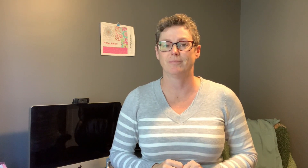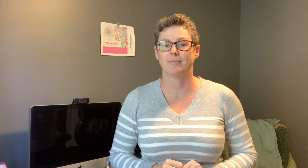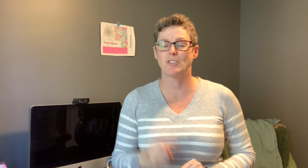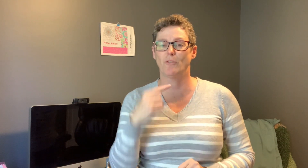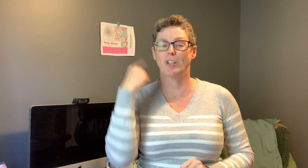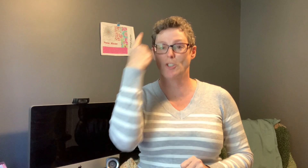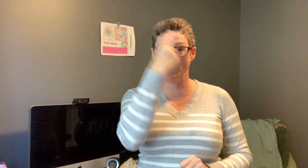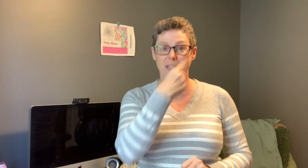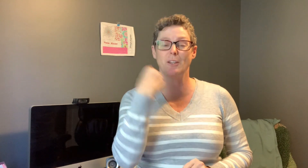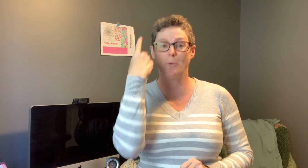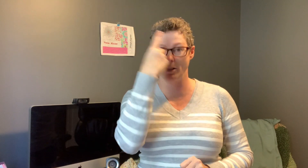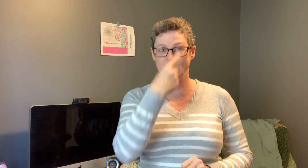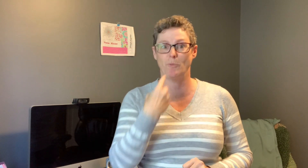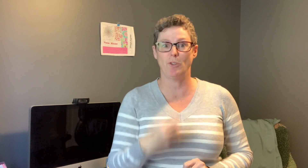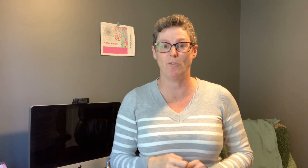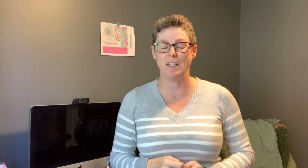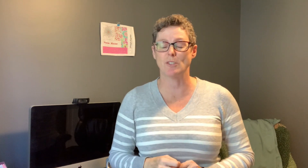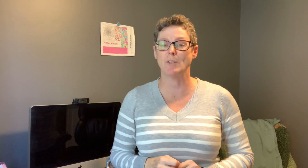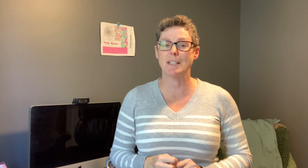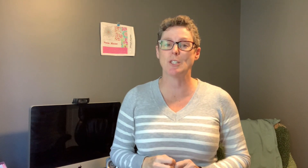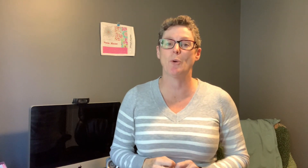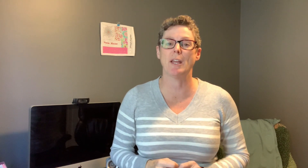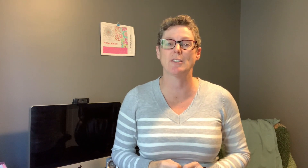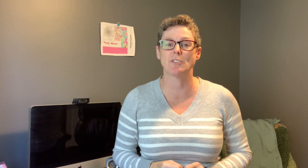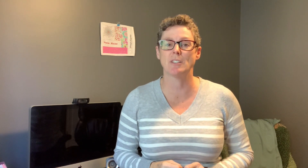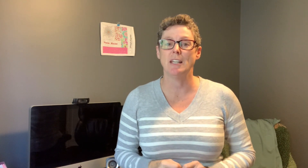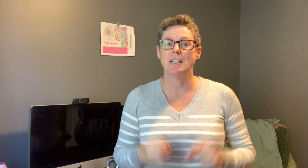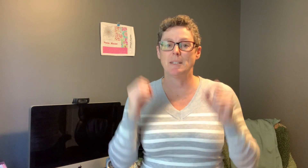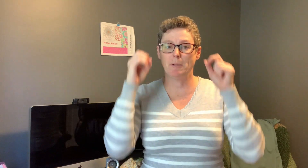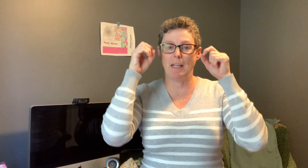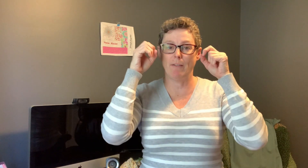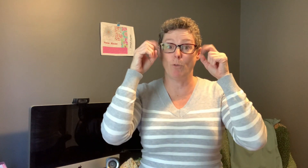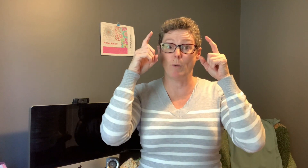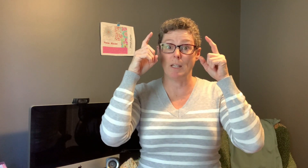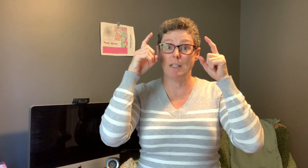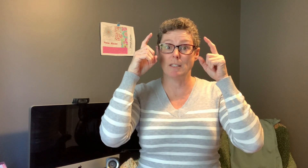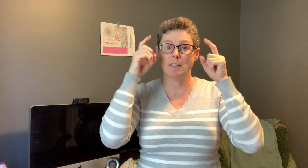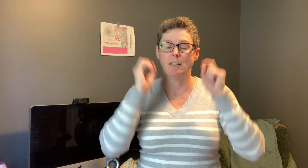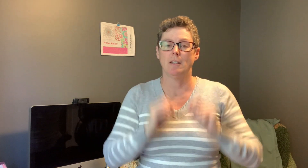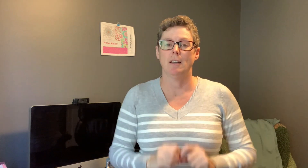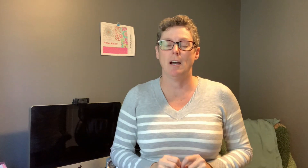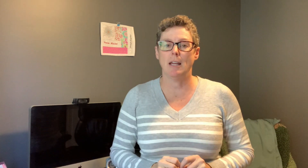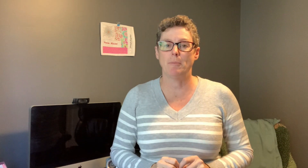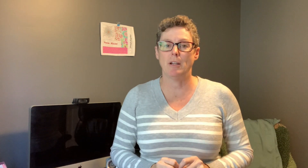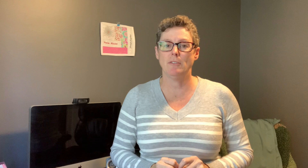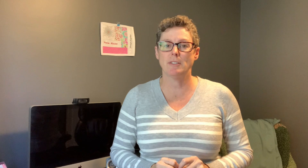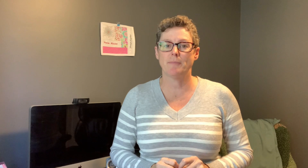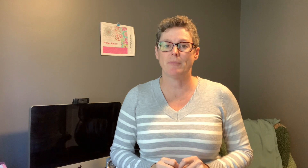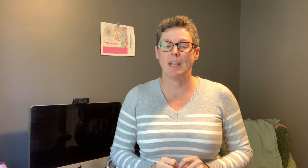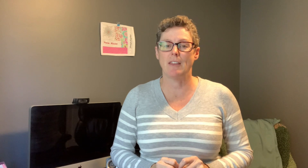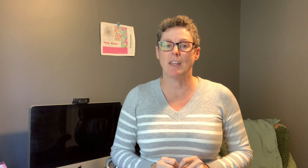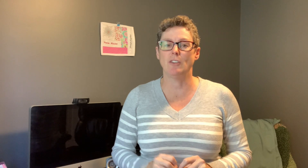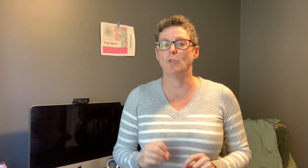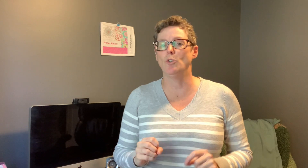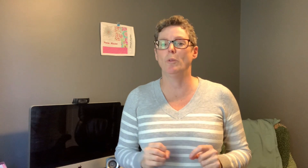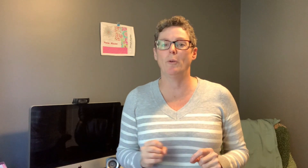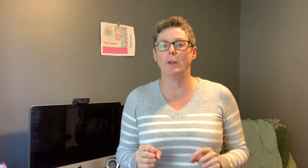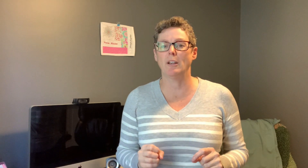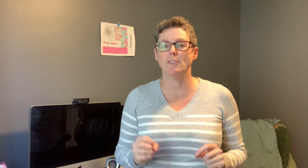and don't forget you're making a question with your face. So yes, no answers typically have a raised eyebrows, and then your who, what, wheres